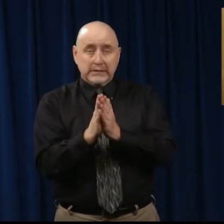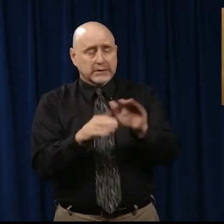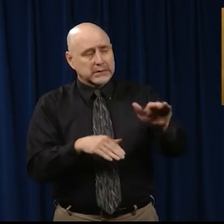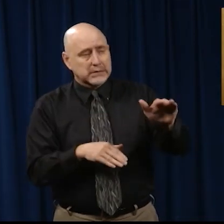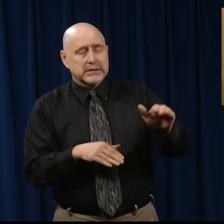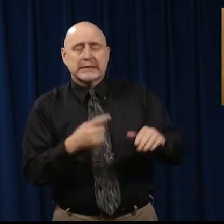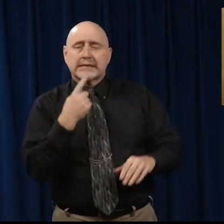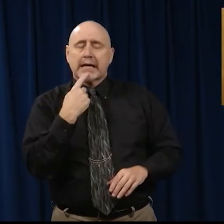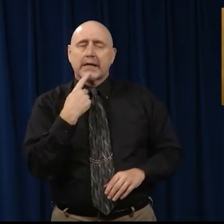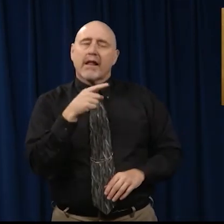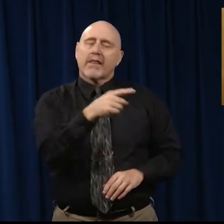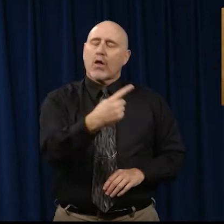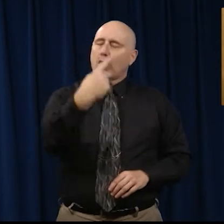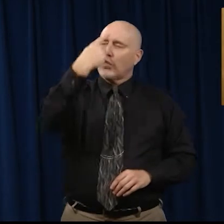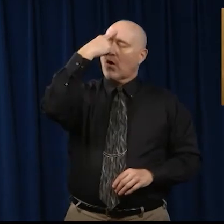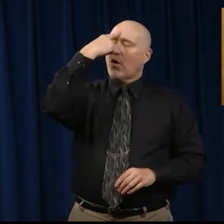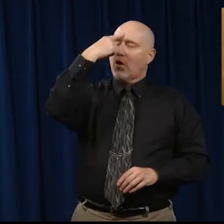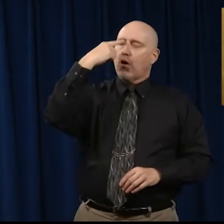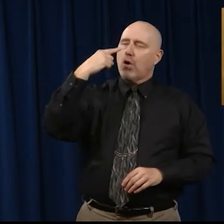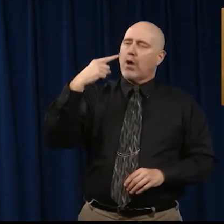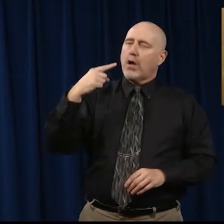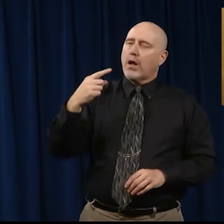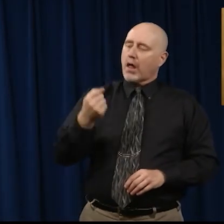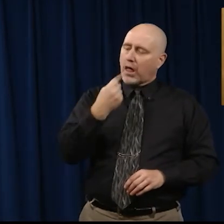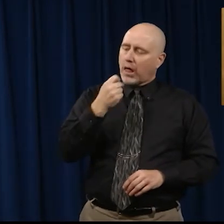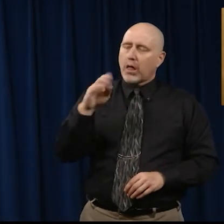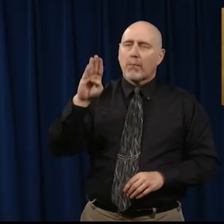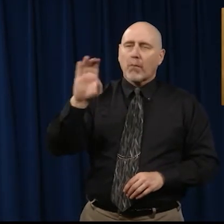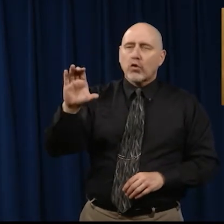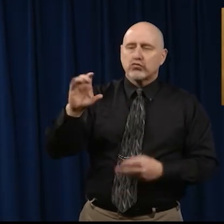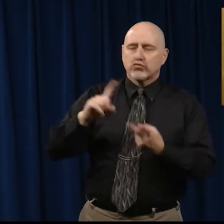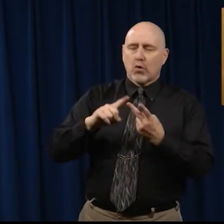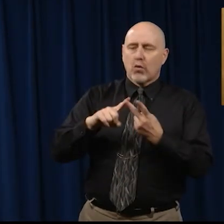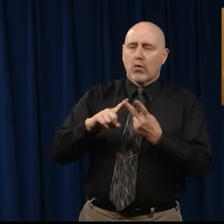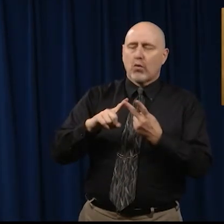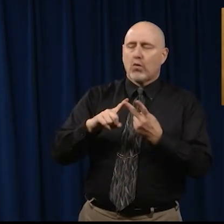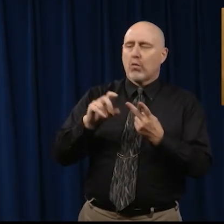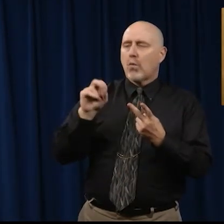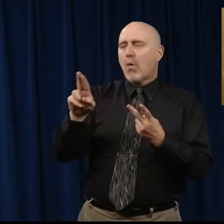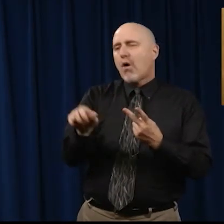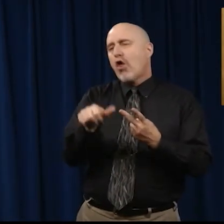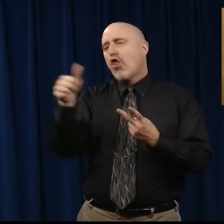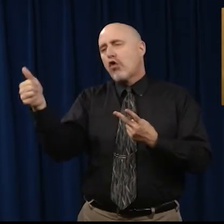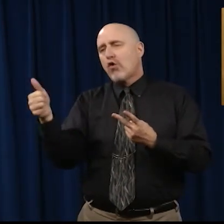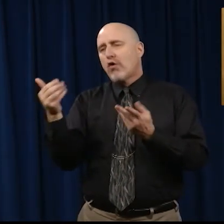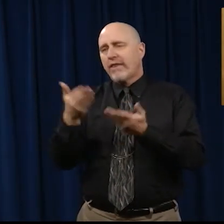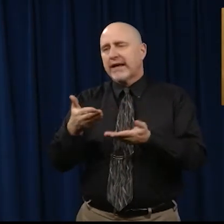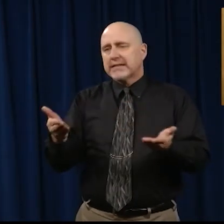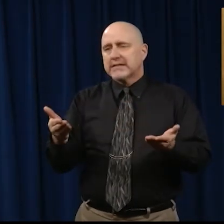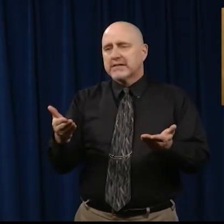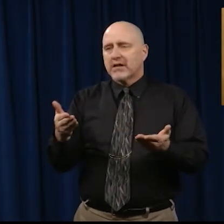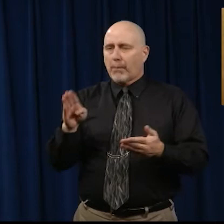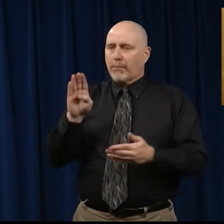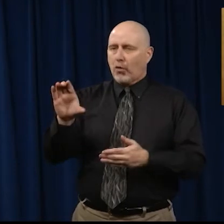asked said that they thought that pills like birth control pills or other things that were